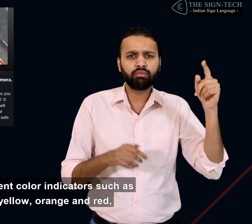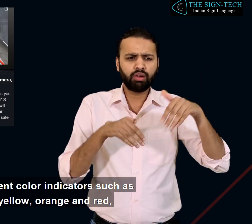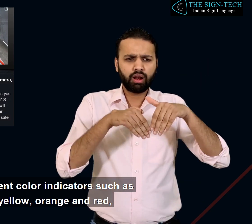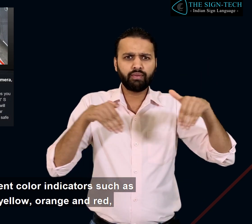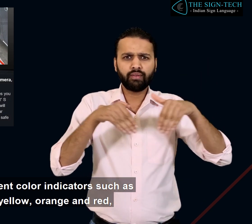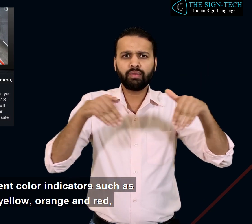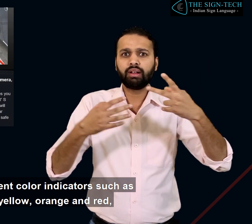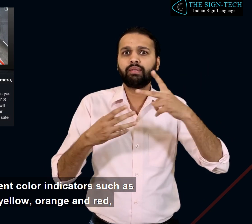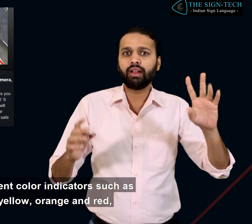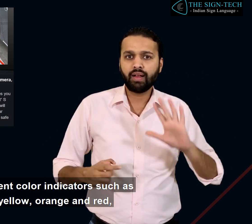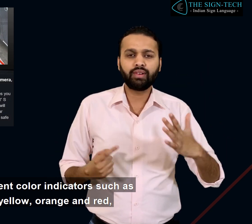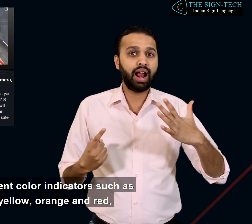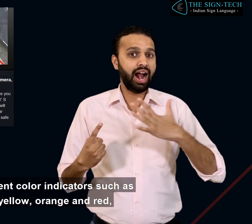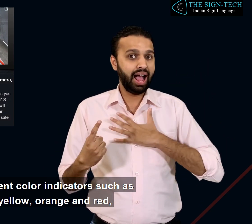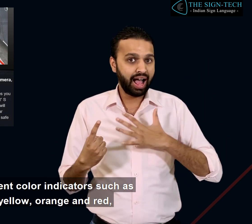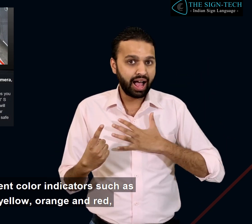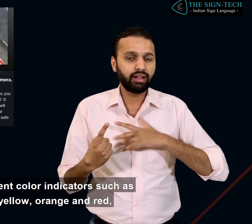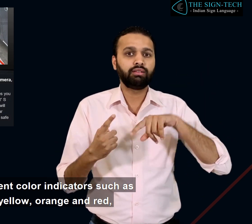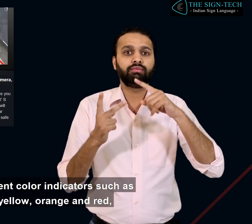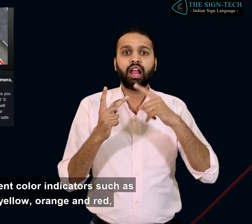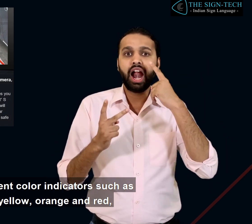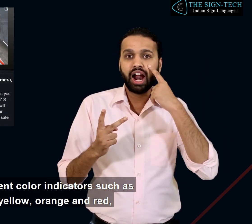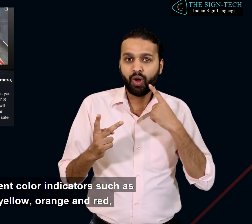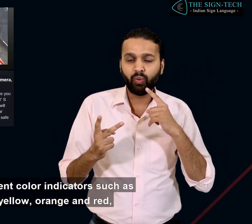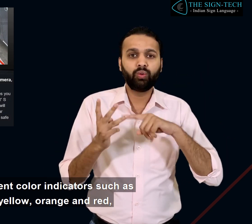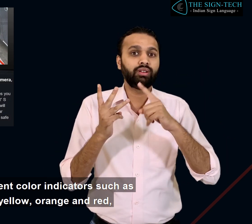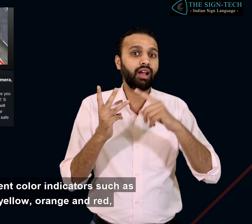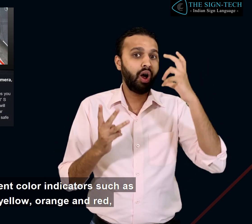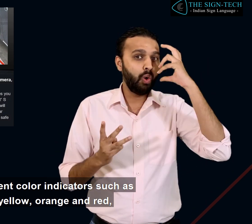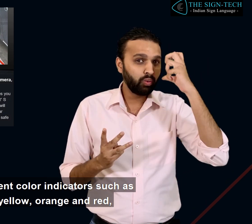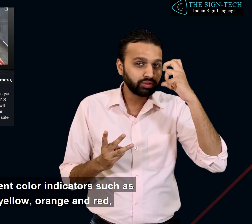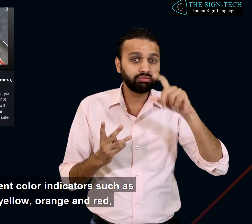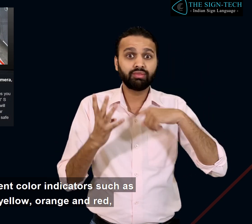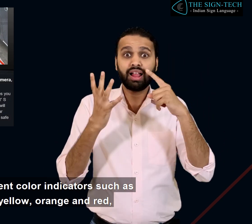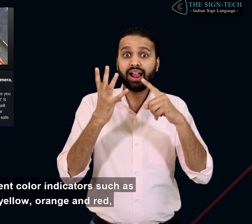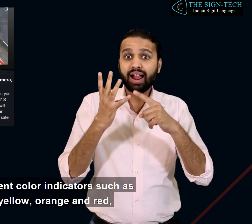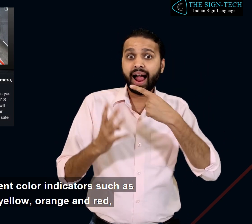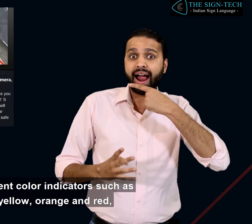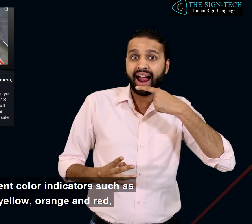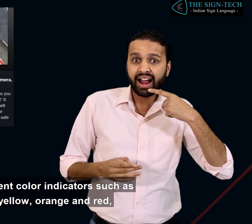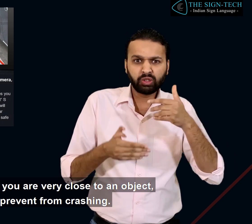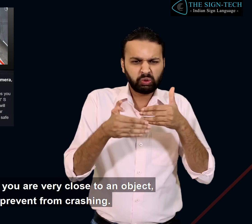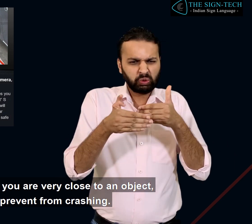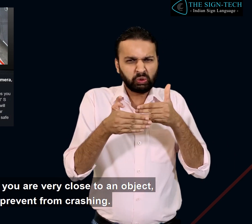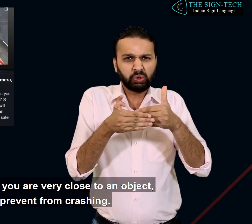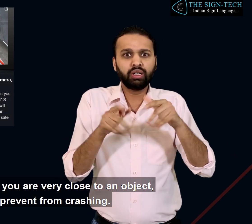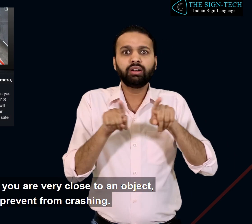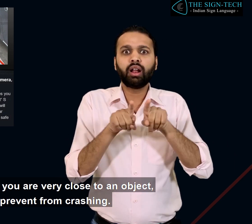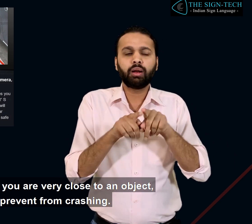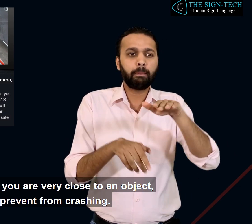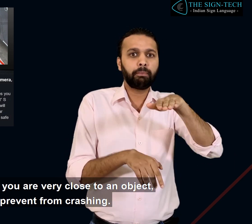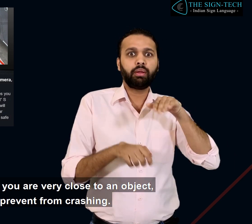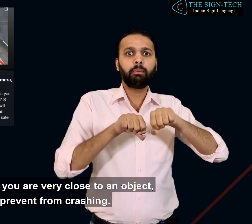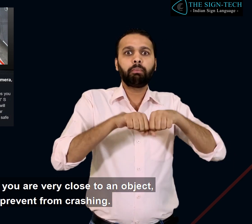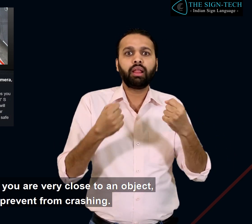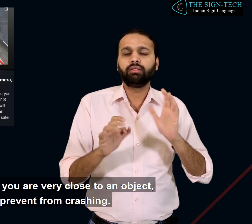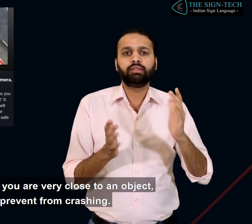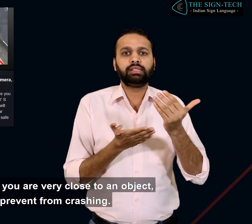It has different color indicators such as green, yellow, orange, and red, which indicates you are